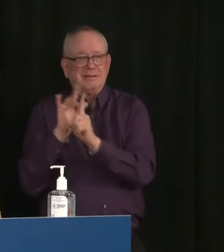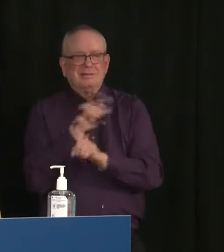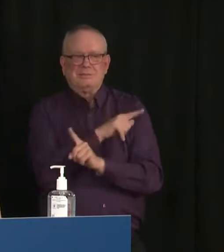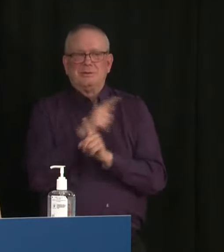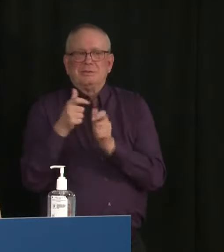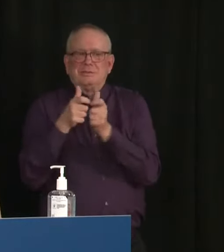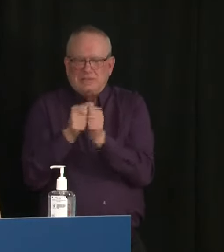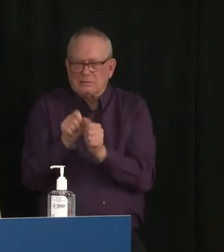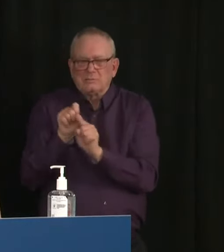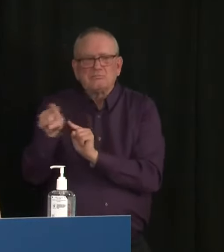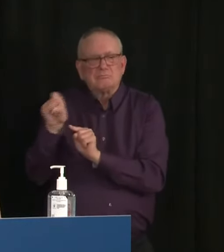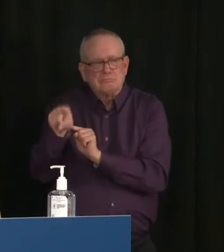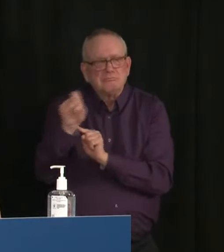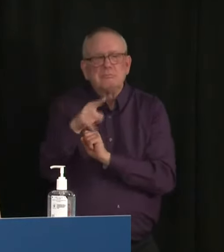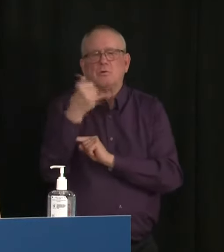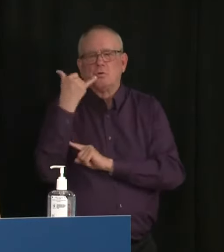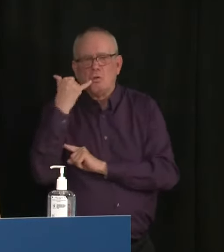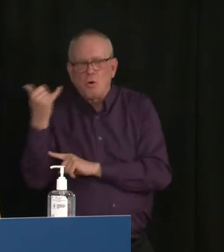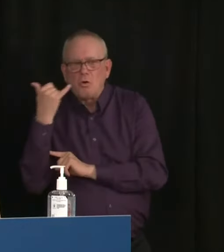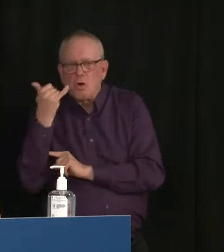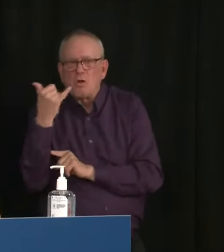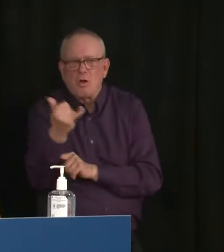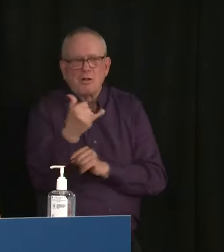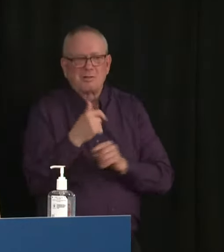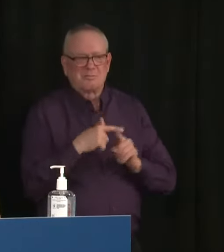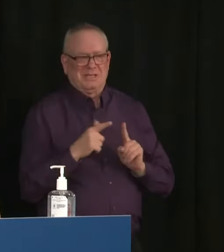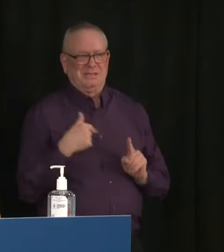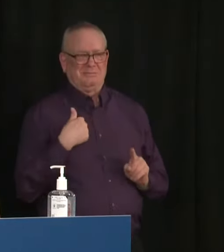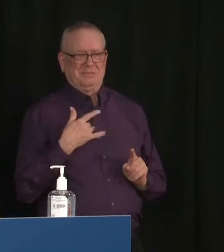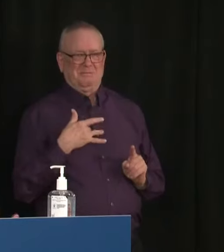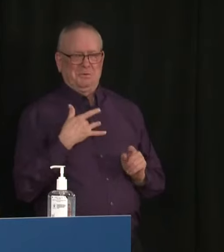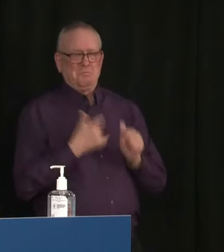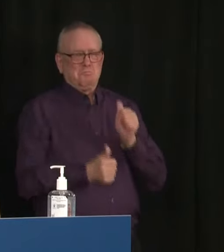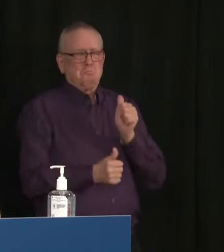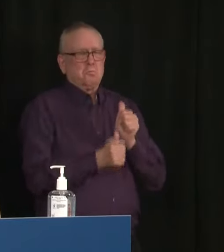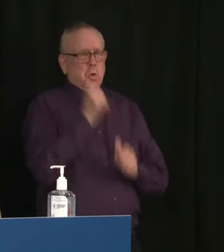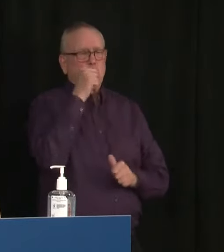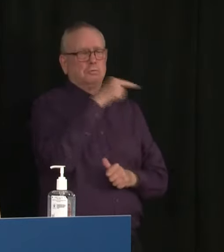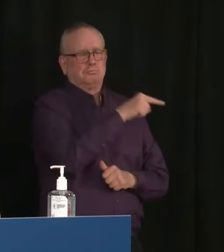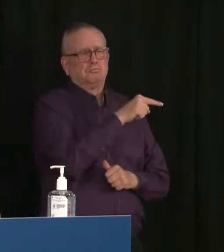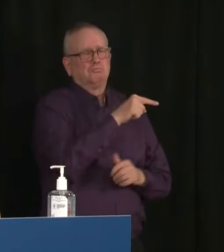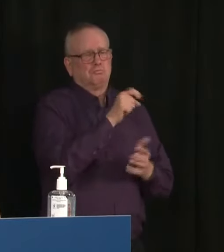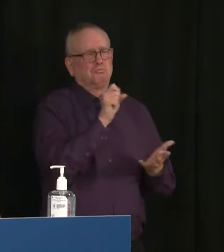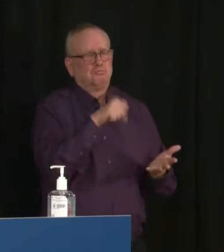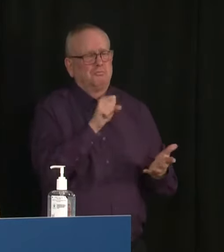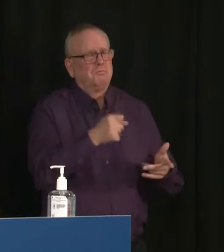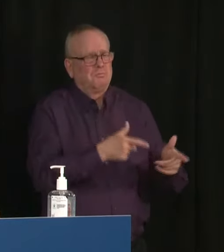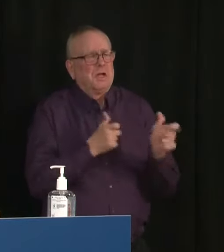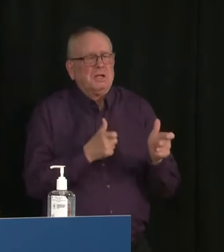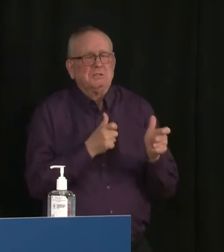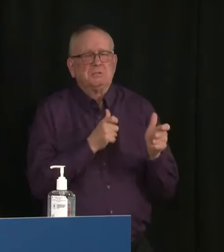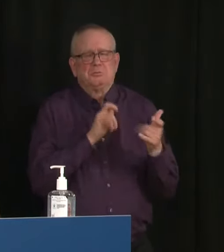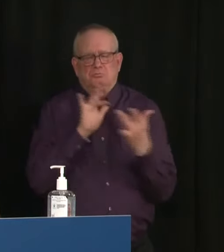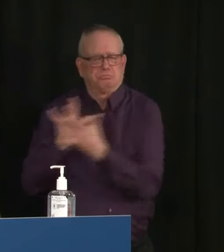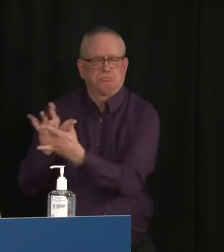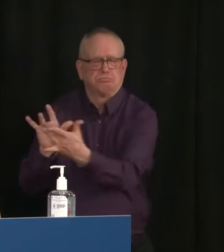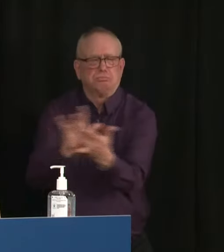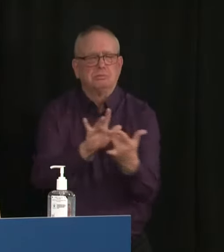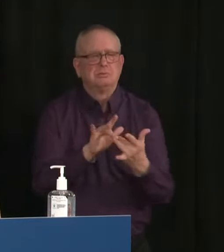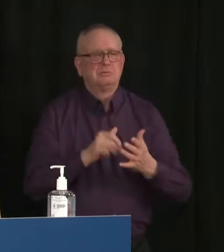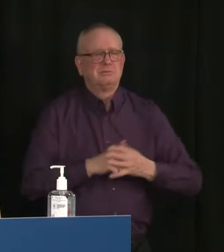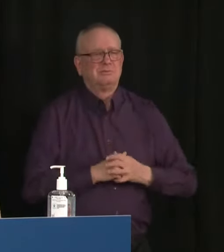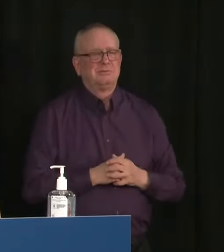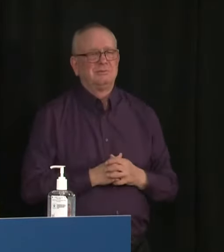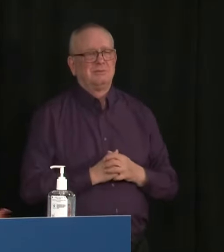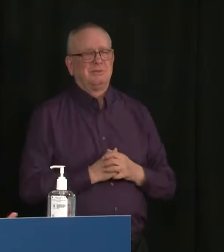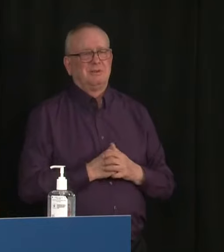understanding that in the vast majority of cases that is happening quickly. So it is concerning to hear about these specific examples, and we can perhaps